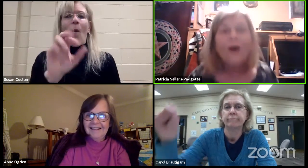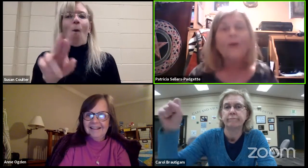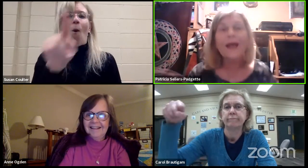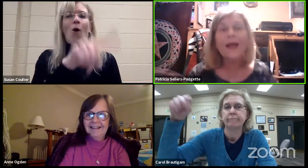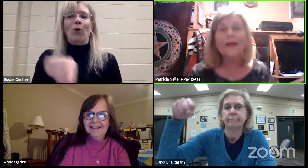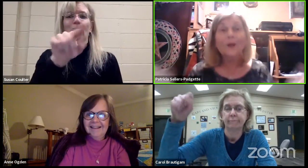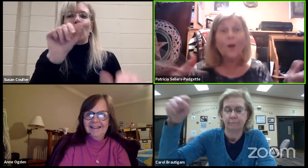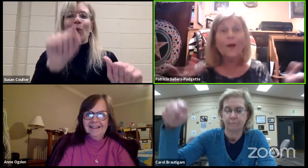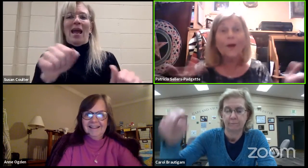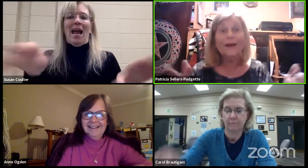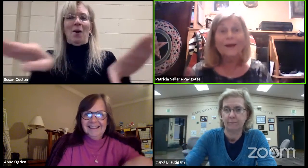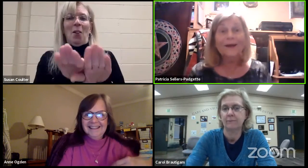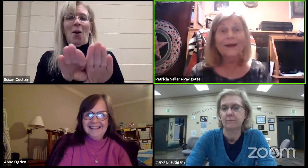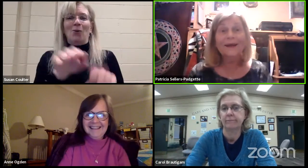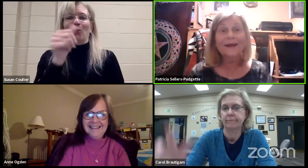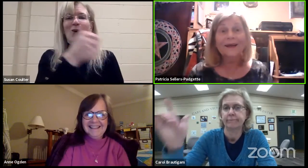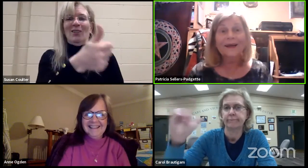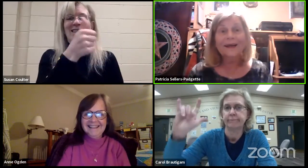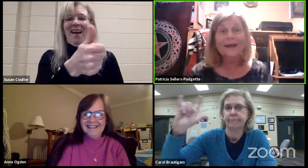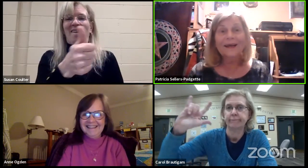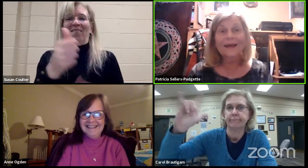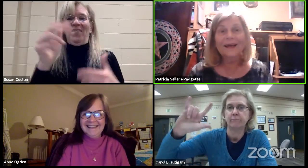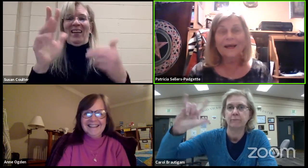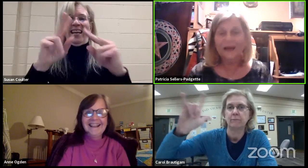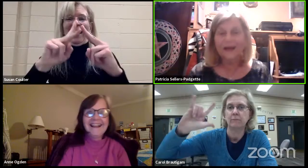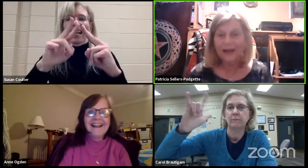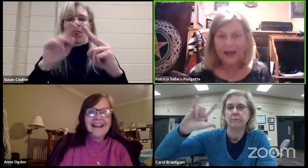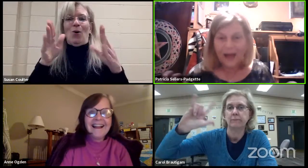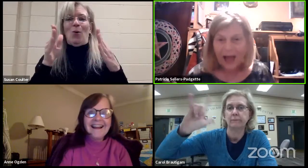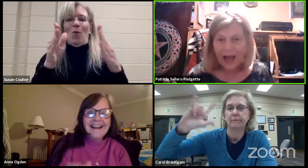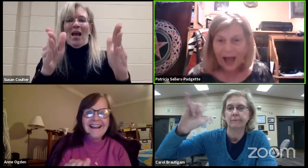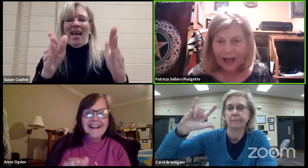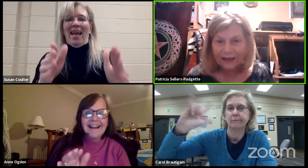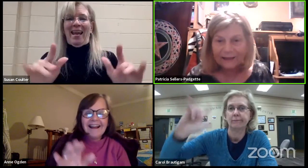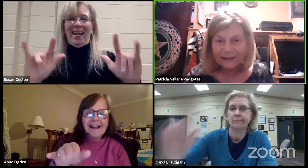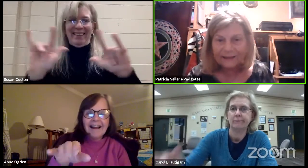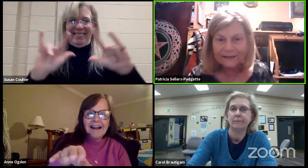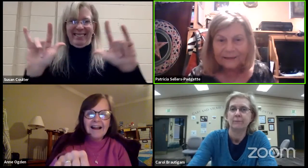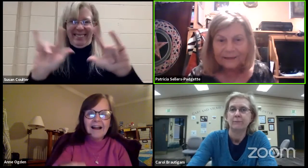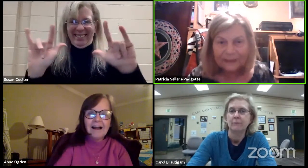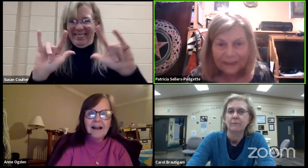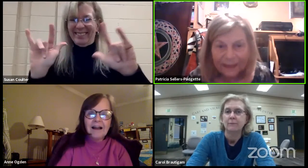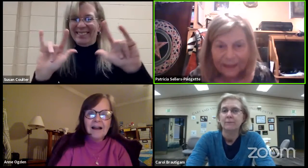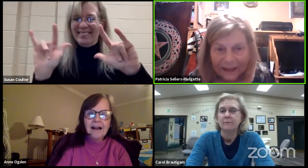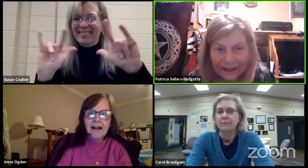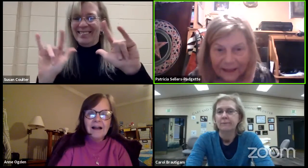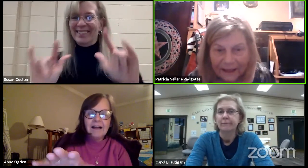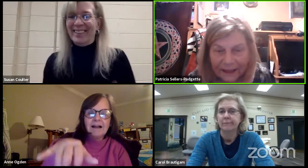Or you can close yourself. Either way.